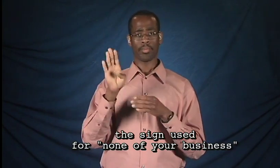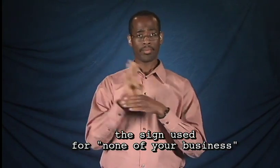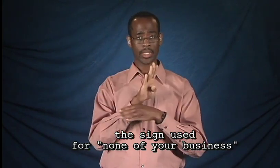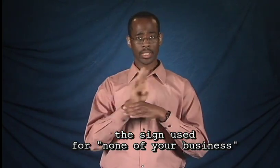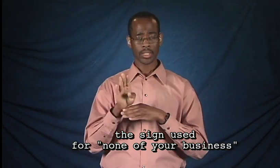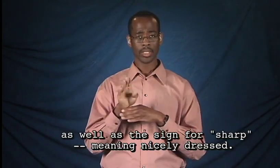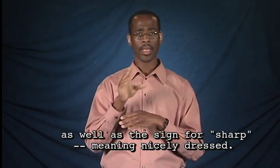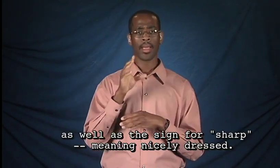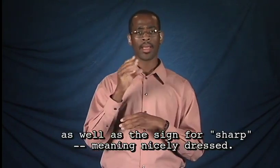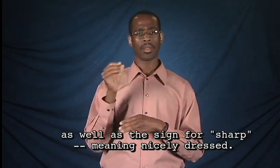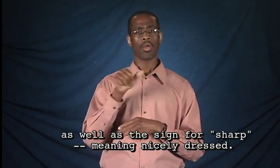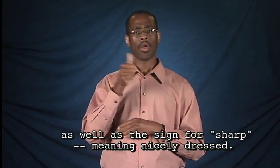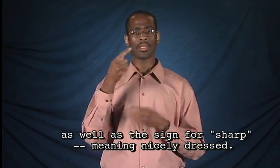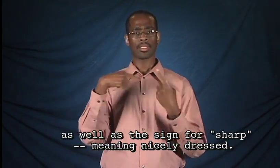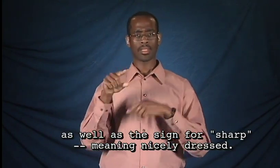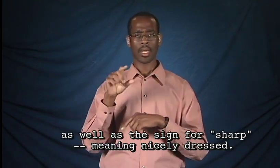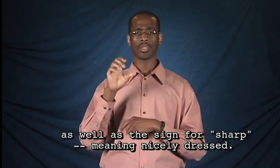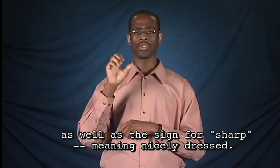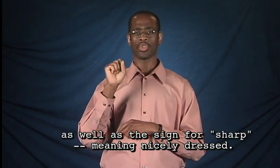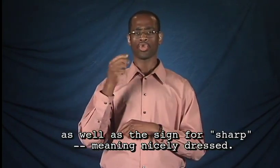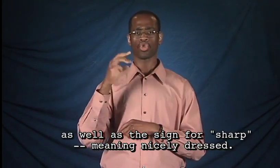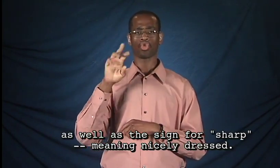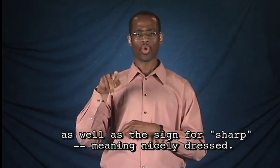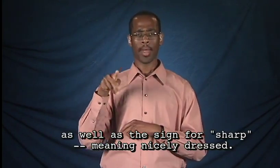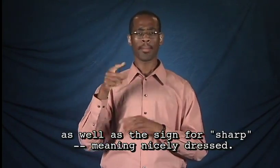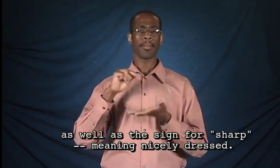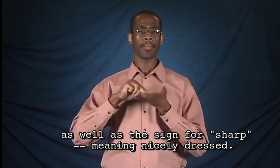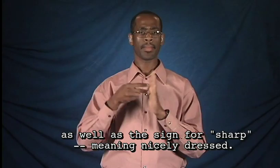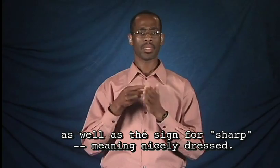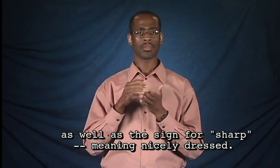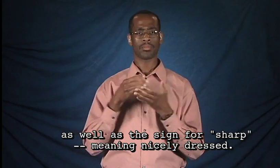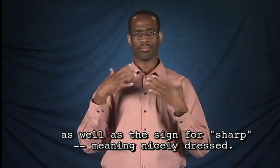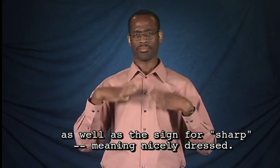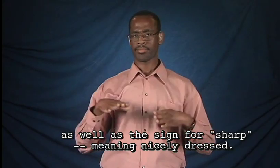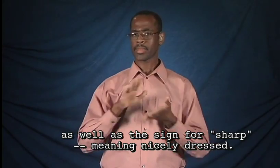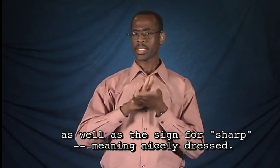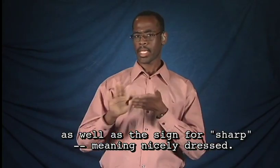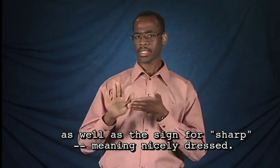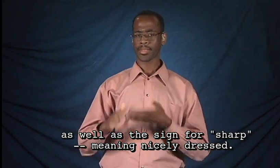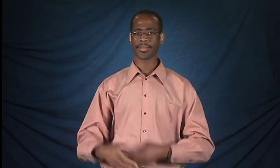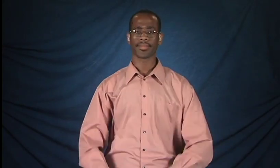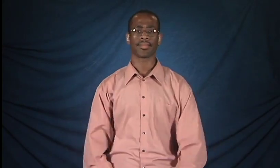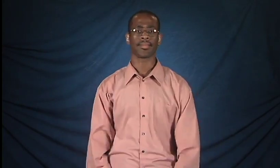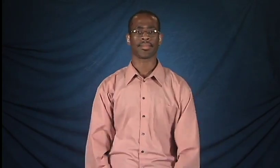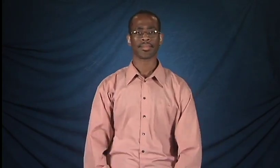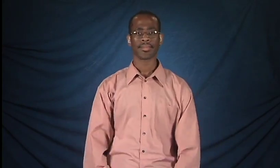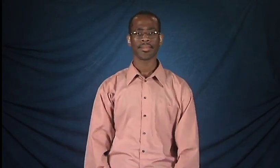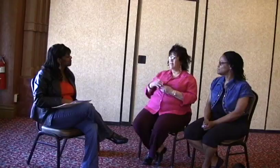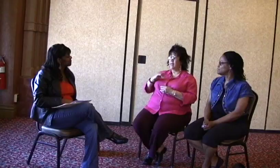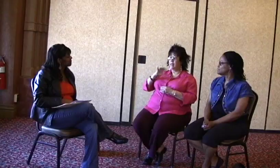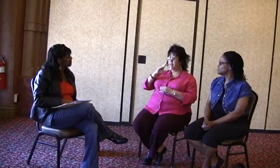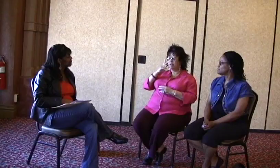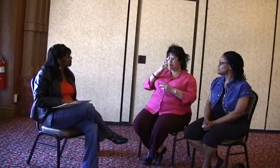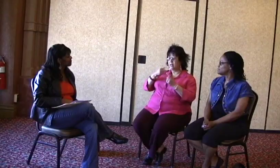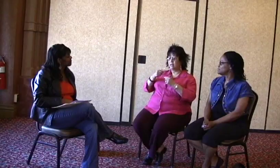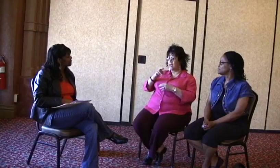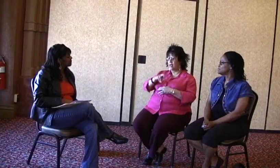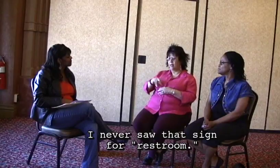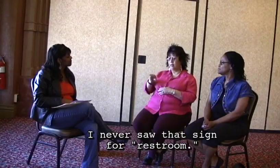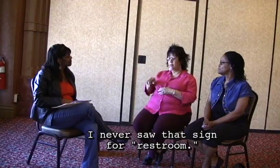business, as well as the sign for sharp, meaning nicely dressed. I never saw that